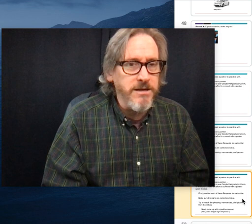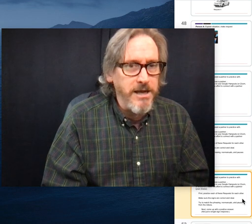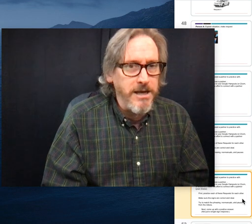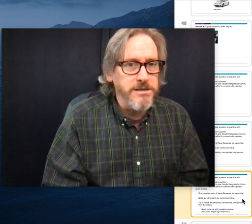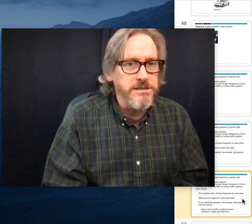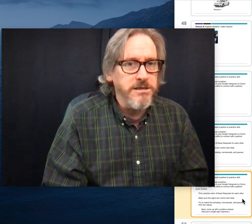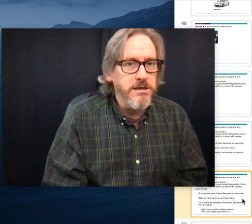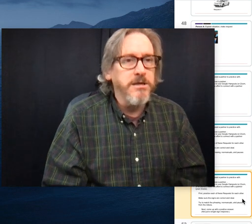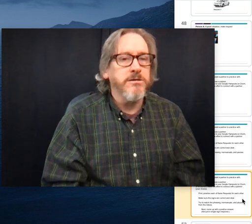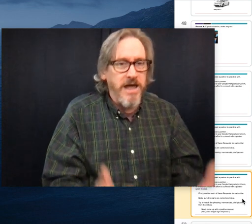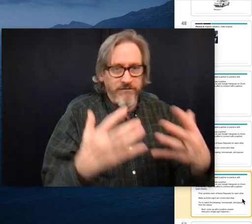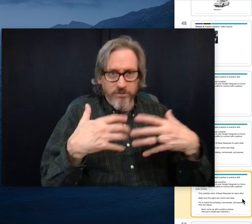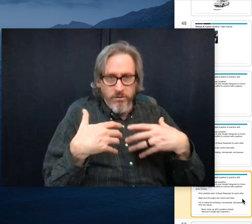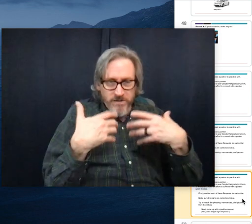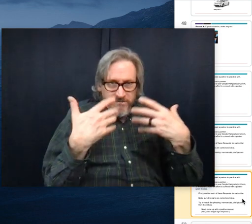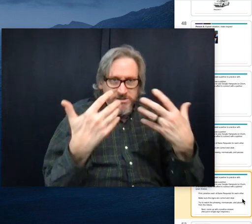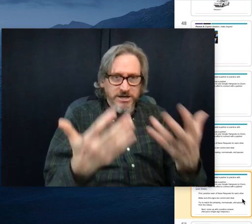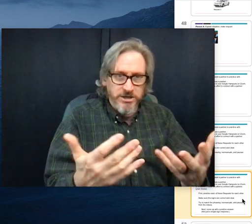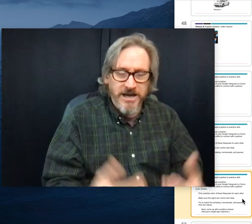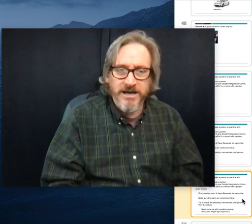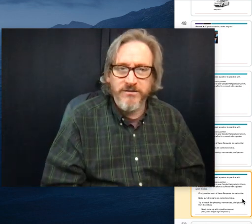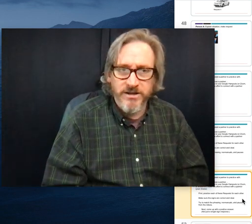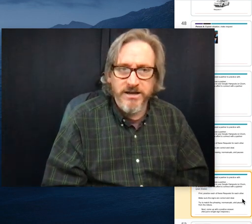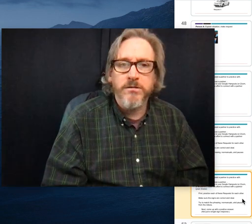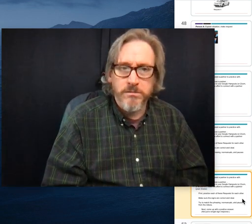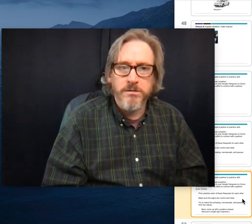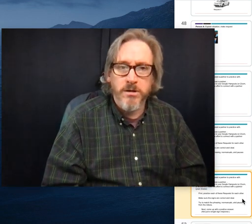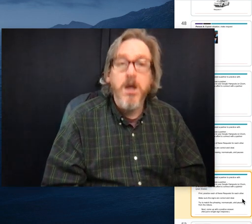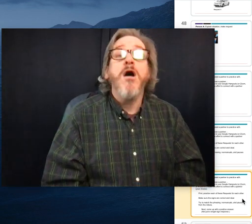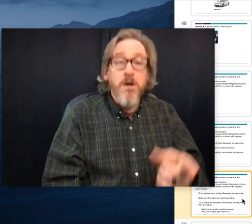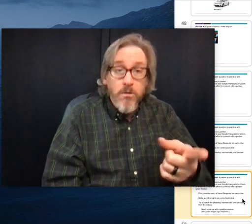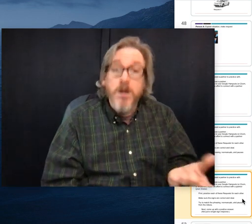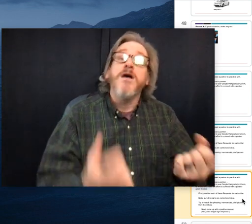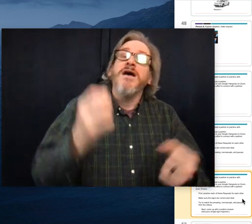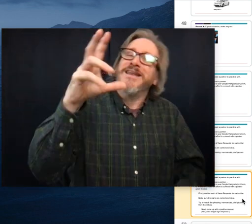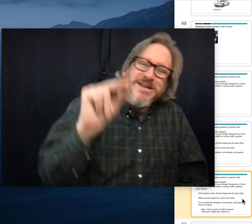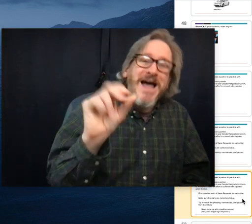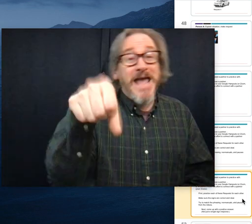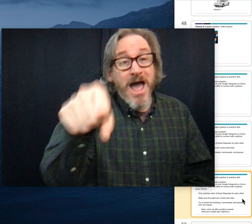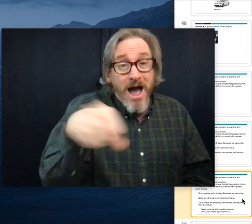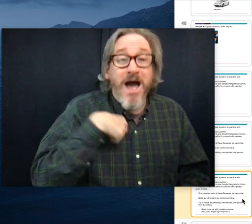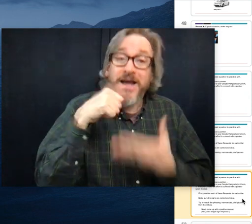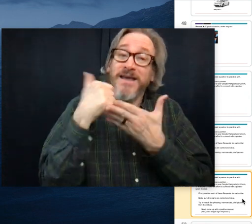do it like this, it also means address. And again,